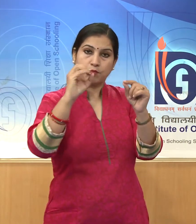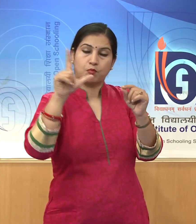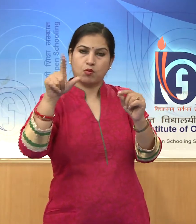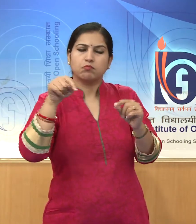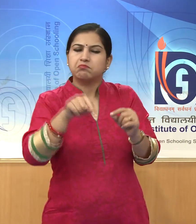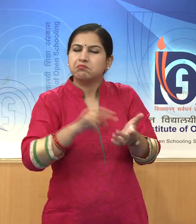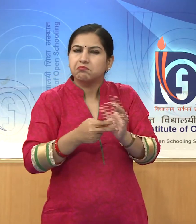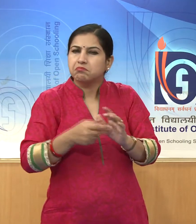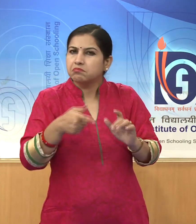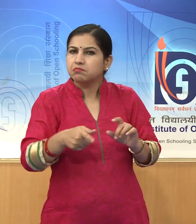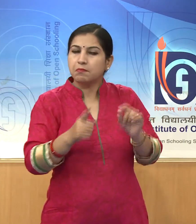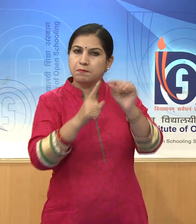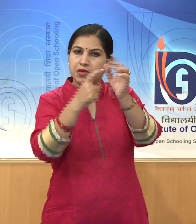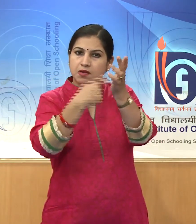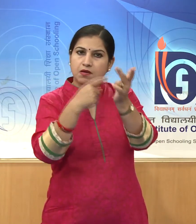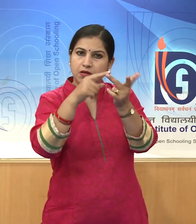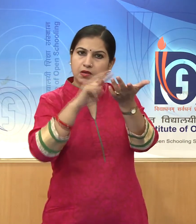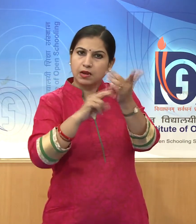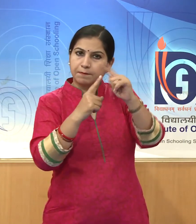know what is printmaking.